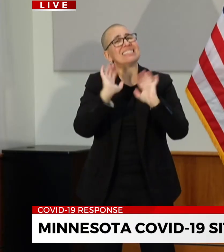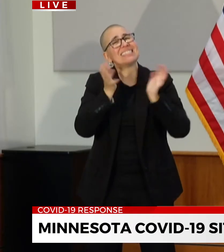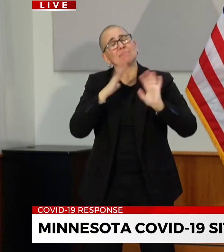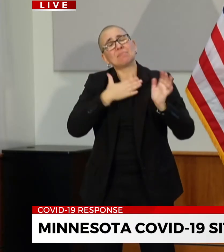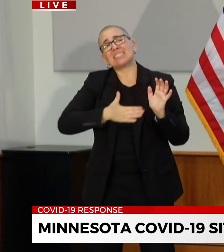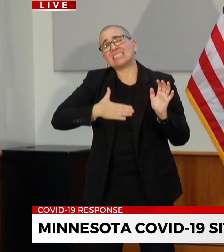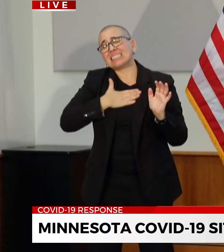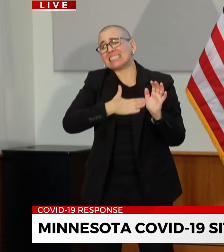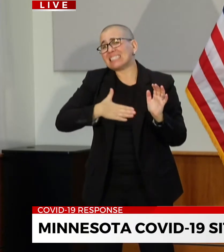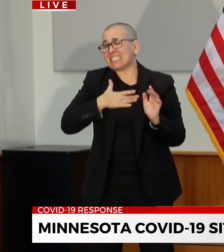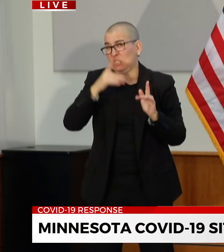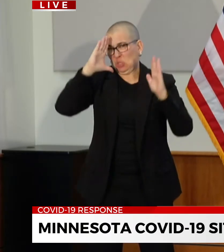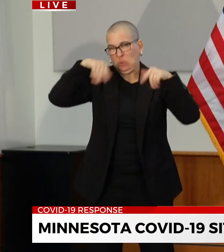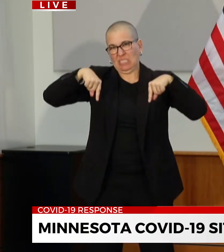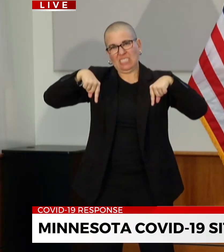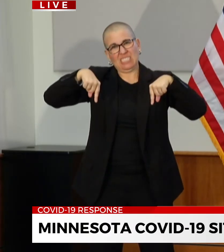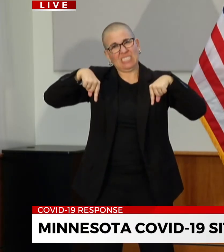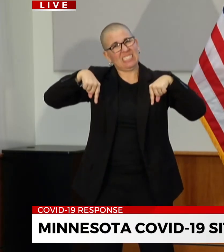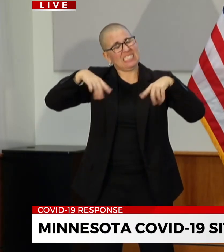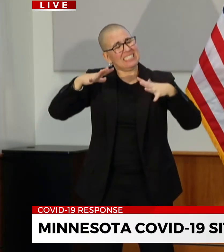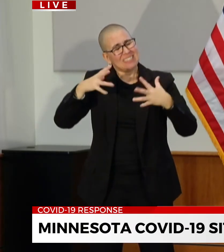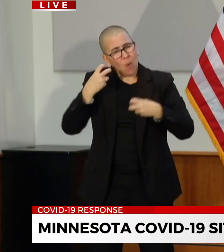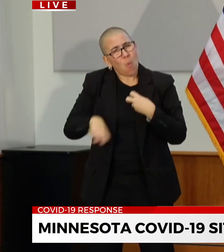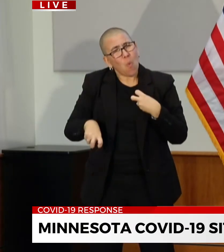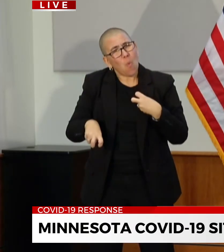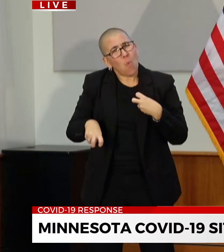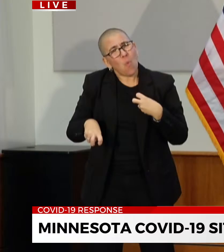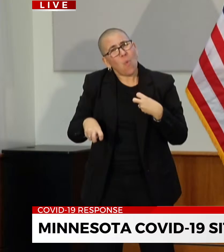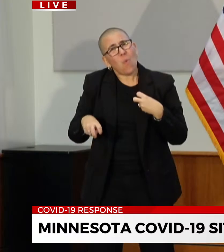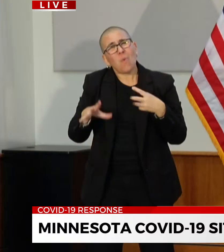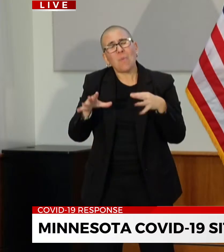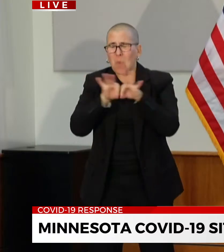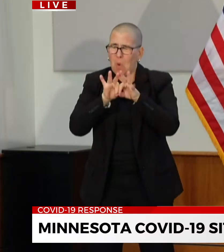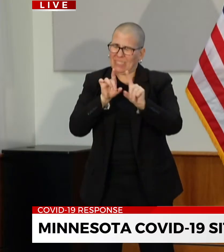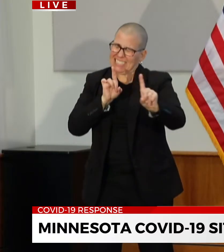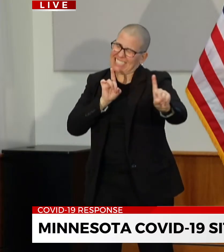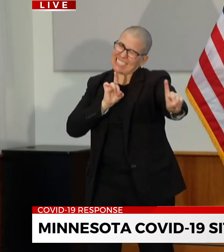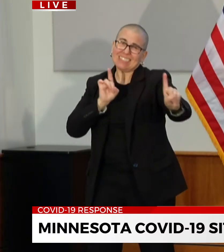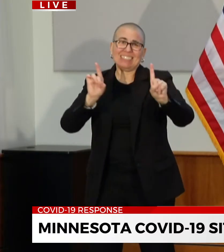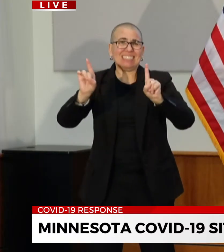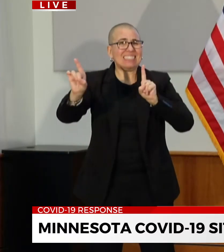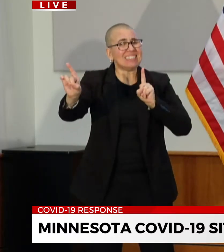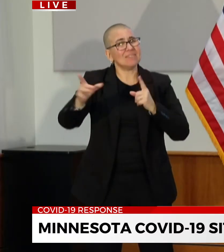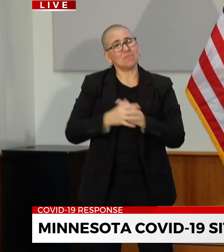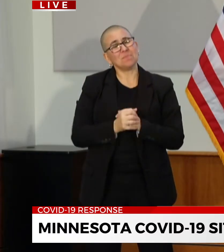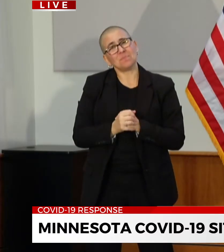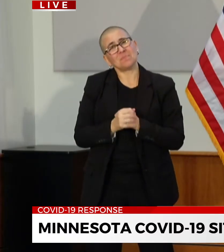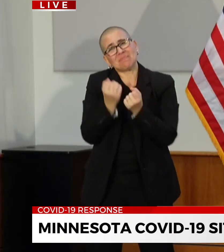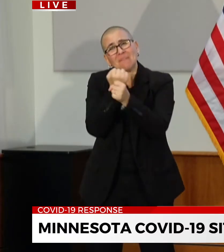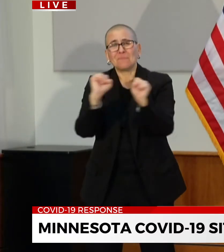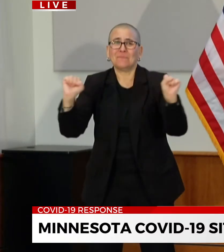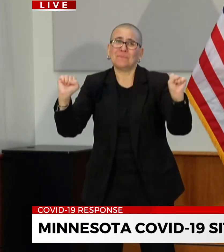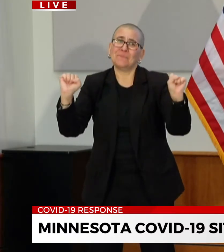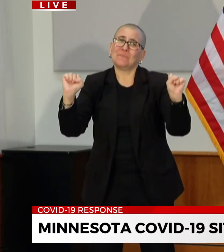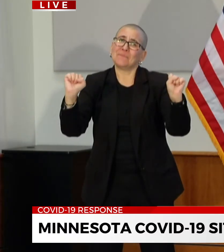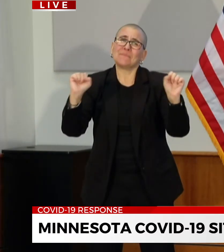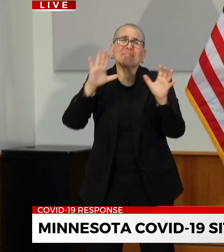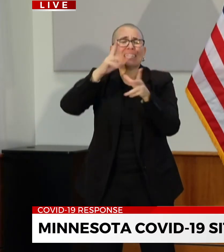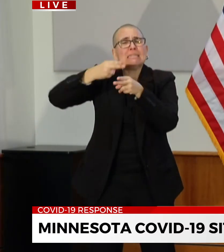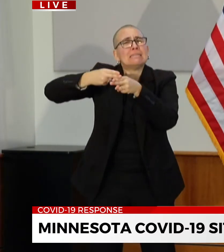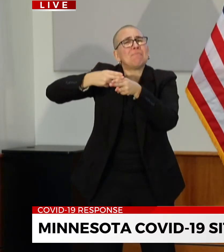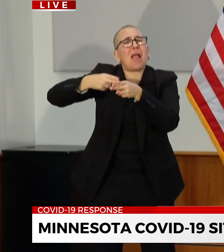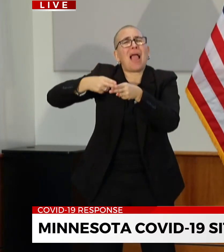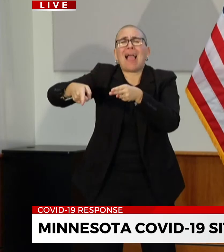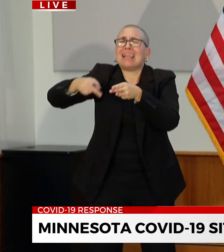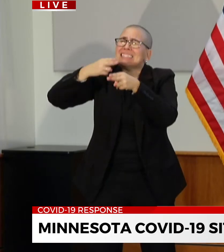is so necessary for us to turn the tide and keep each other safe, and to take what might be temporary data trends and turn them into